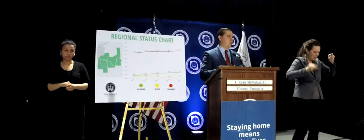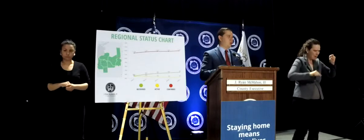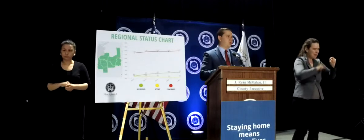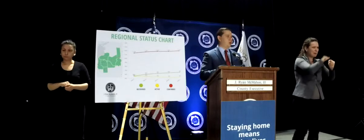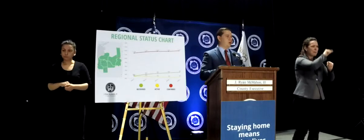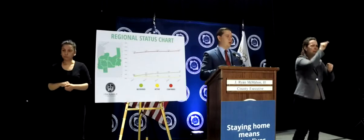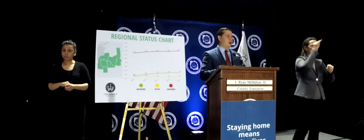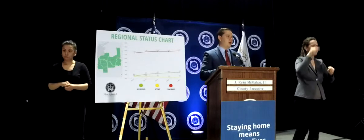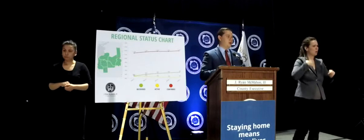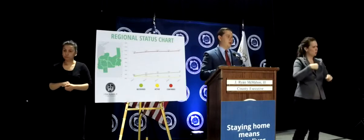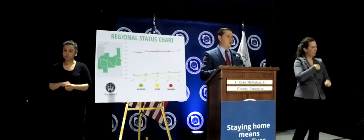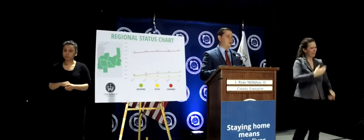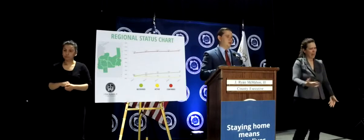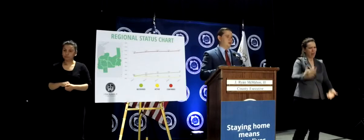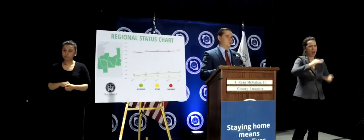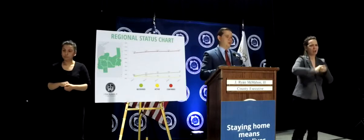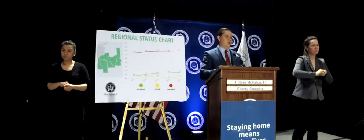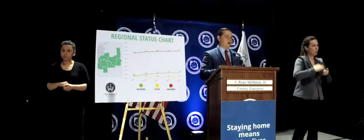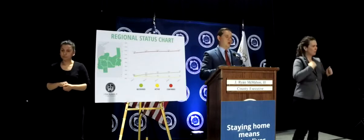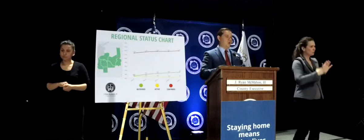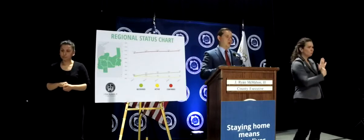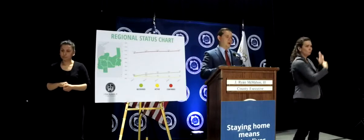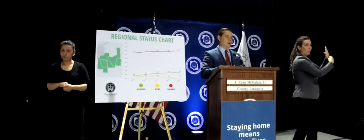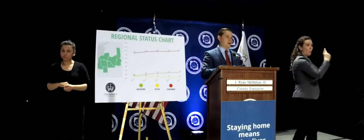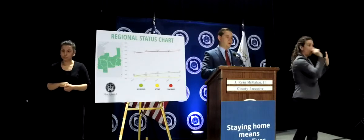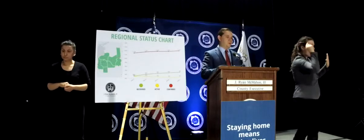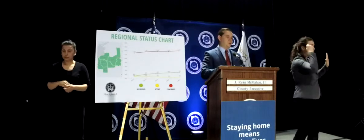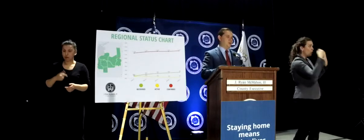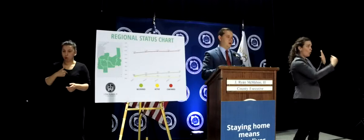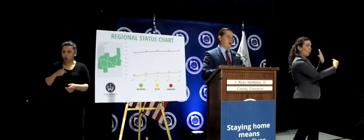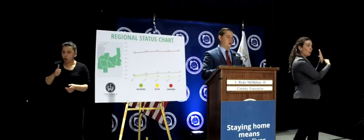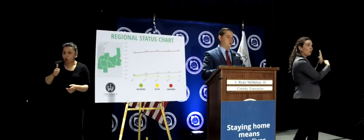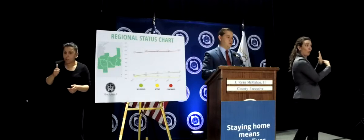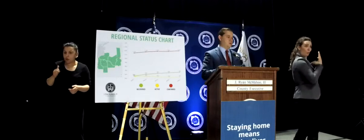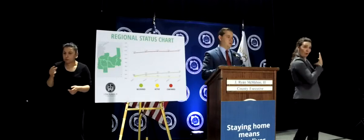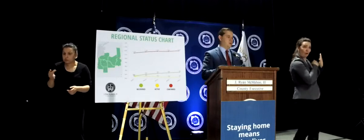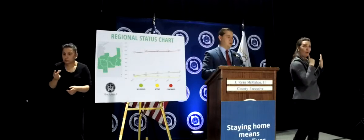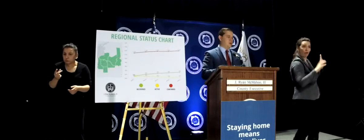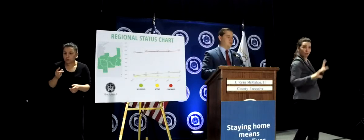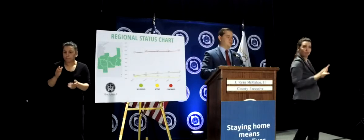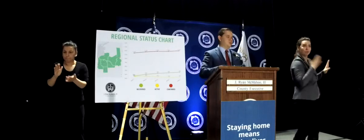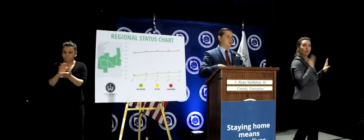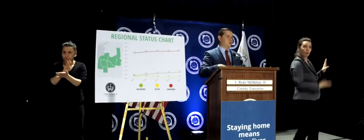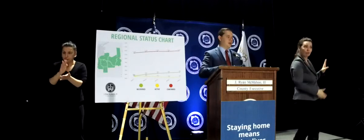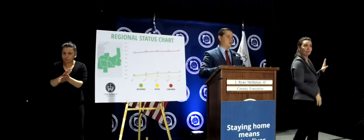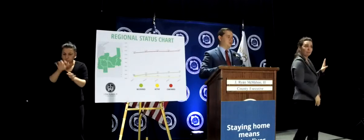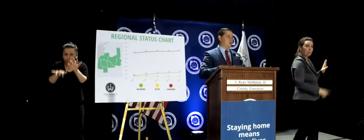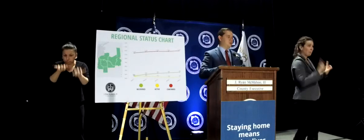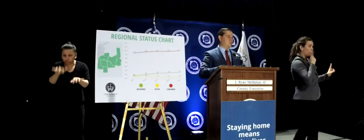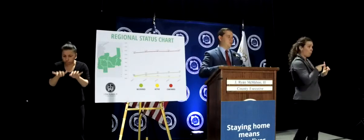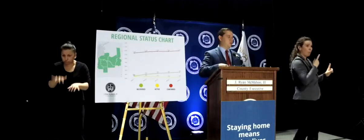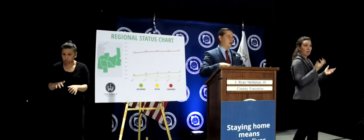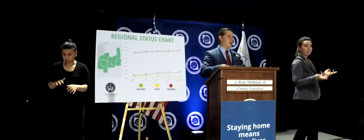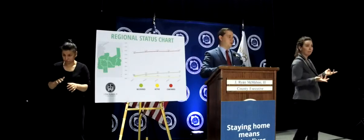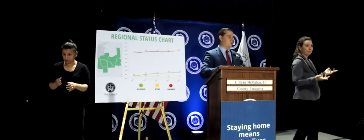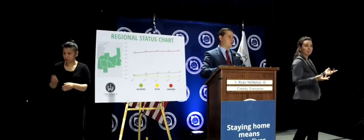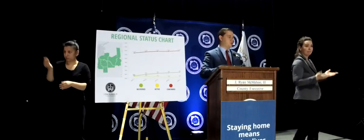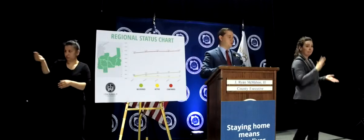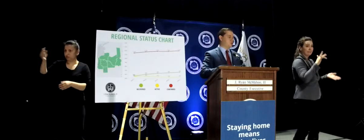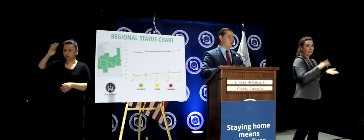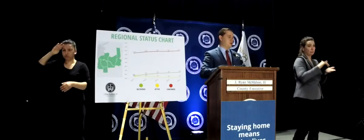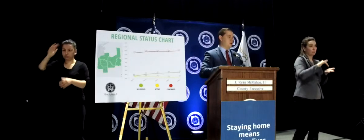short order, and we are coordinated within our counties, not just with the elected leaders, but with our